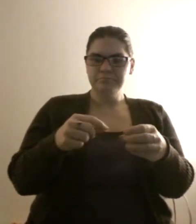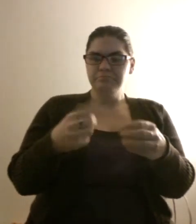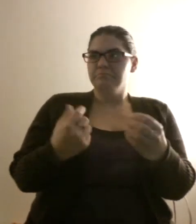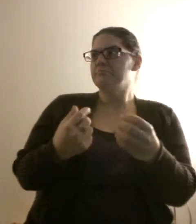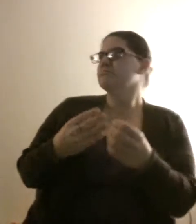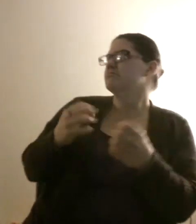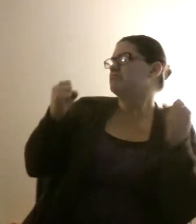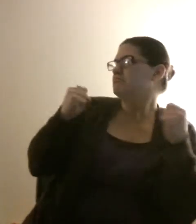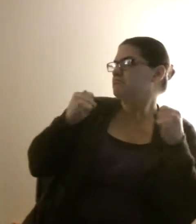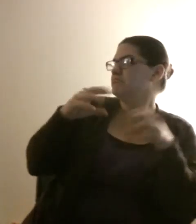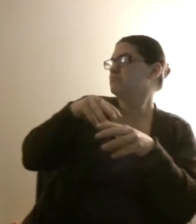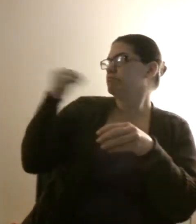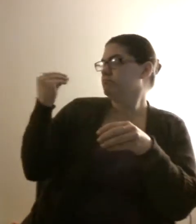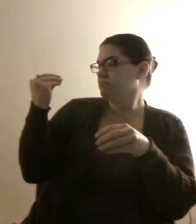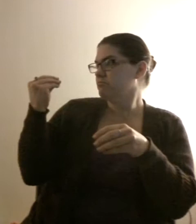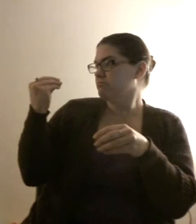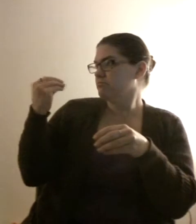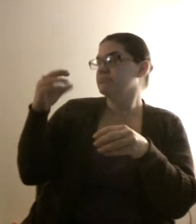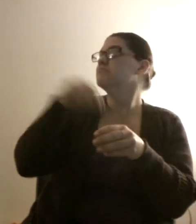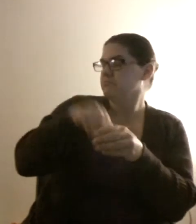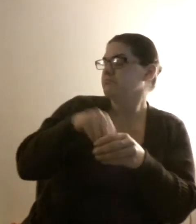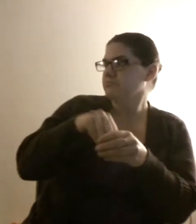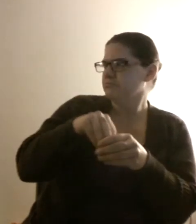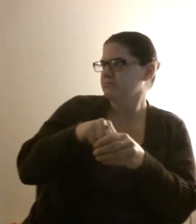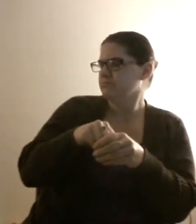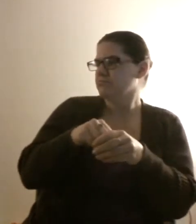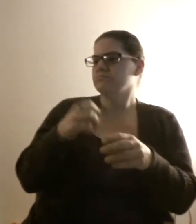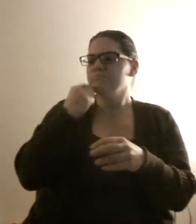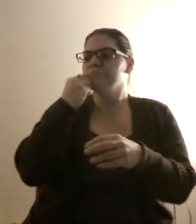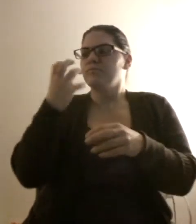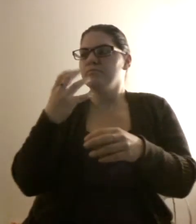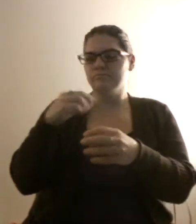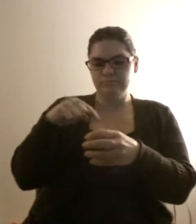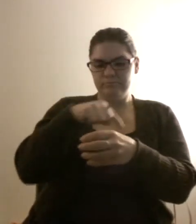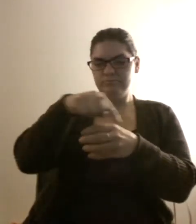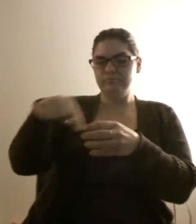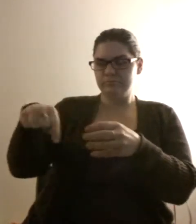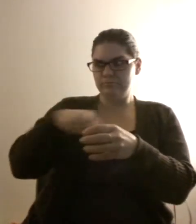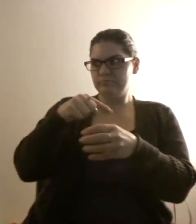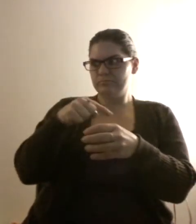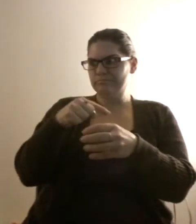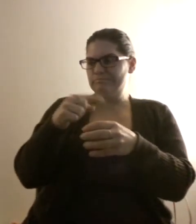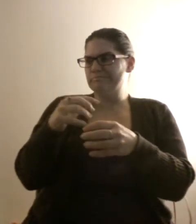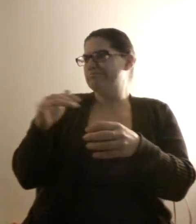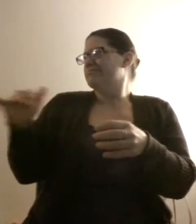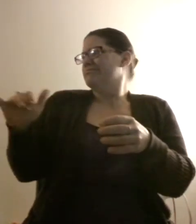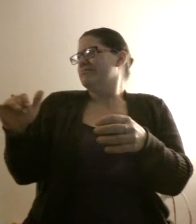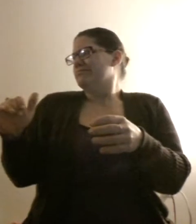outside, so it's like evaporating. It's like evaporating? Okay, he's got some good points, and right off the bat, he's